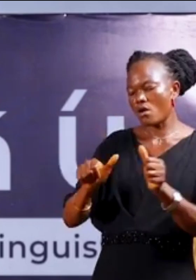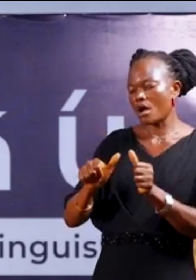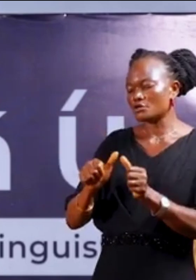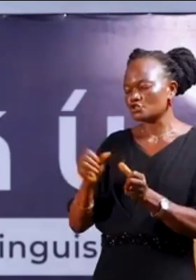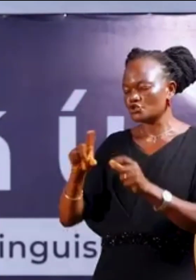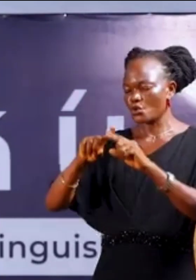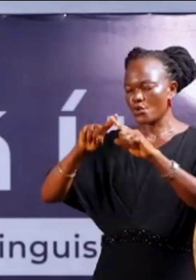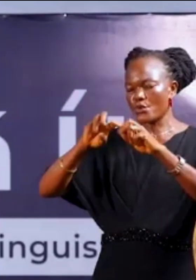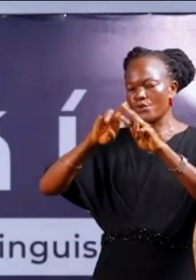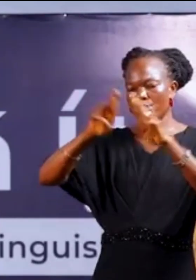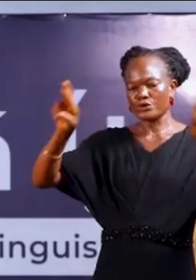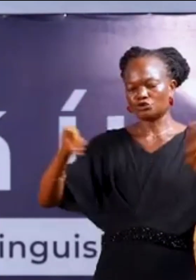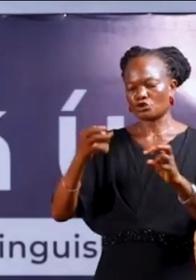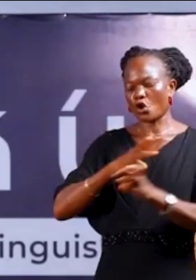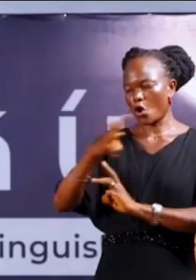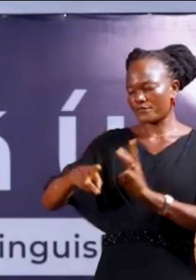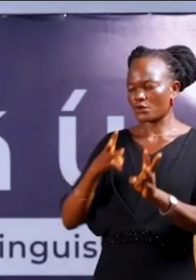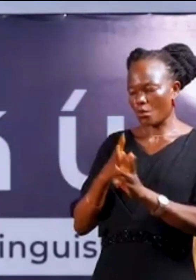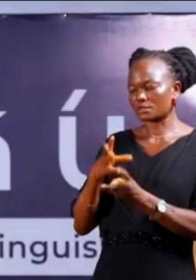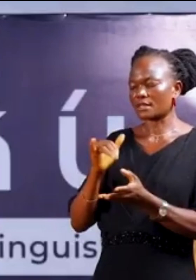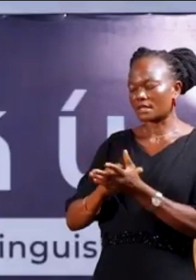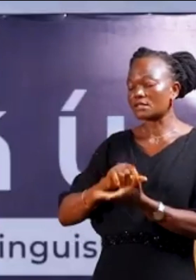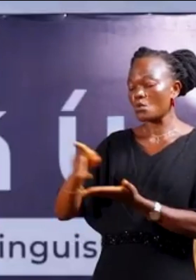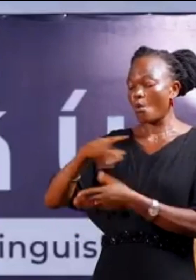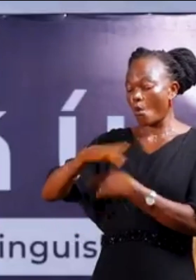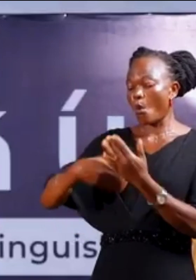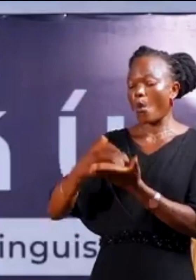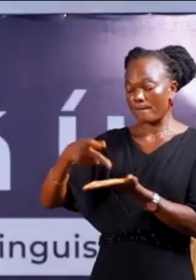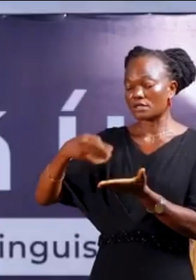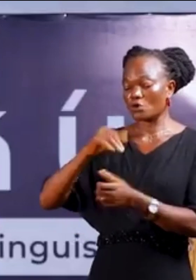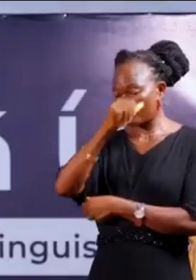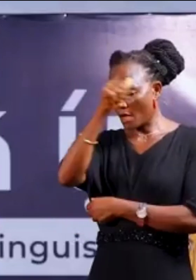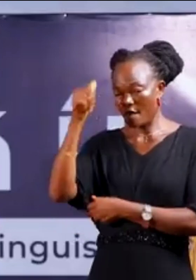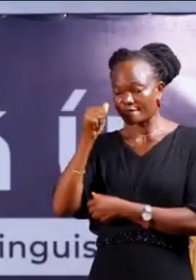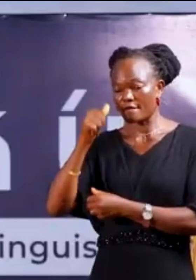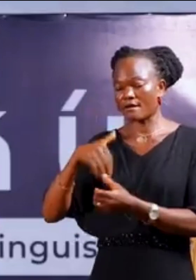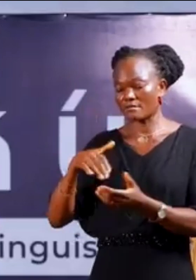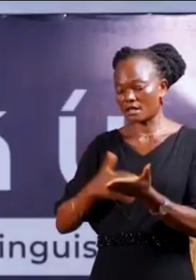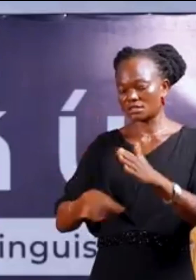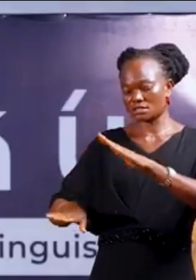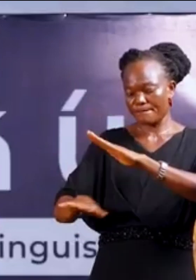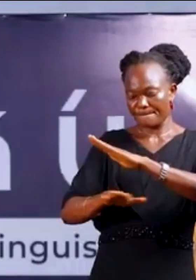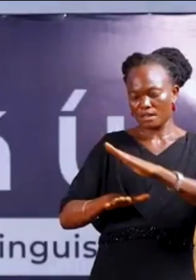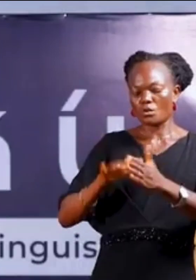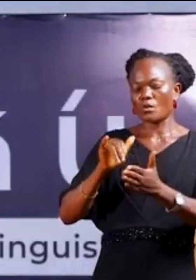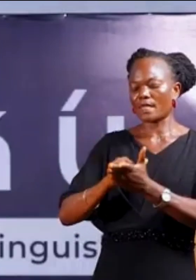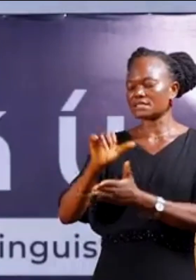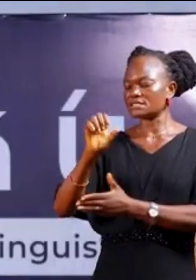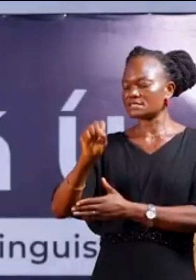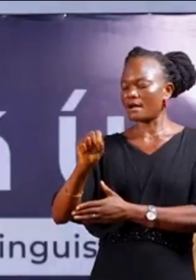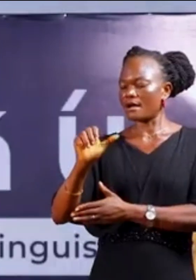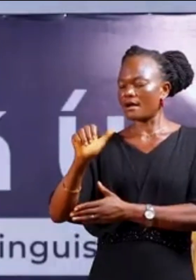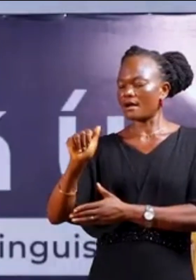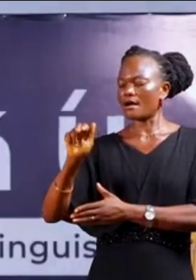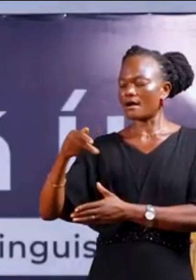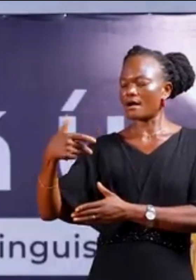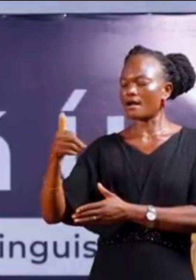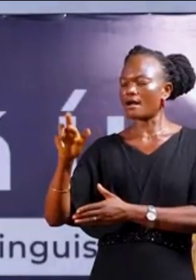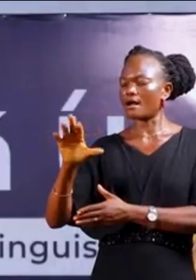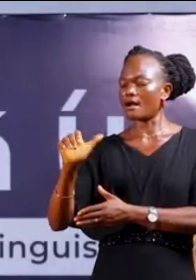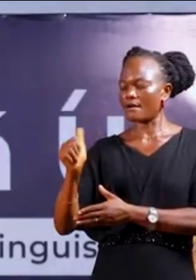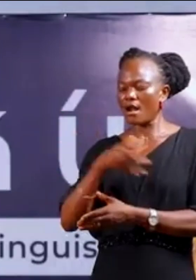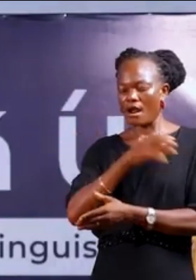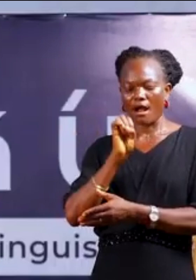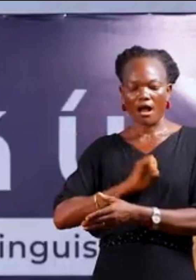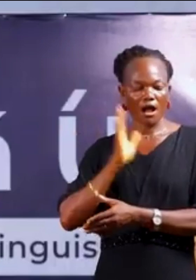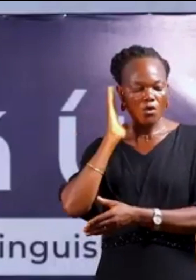Africa, I mean the whole part of Africa below the Sahara Desert. And I'll begin